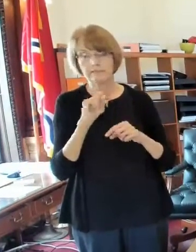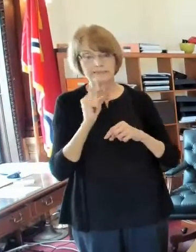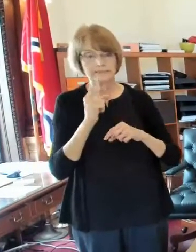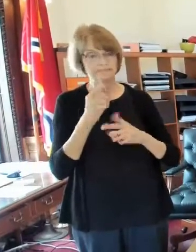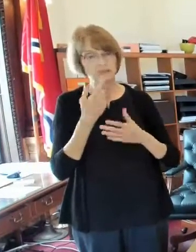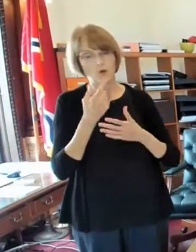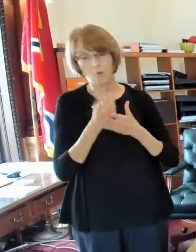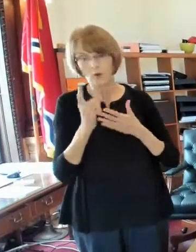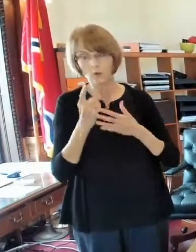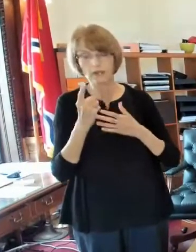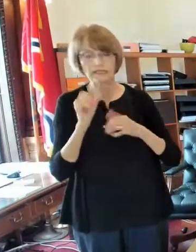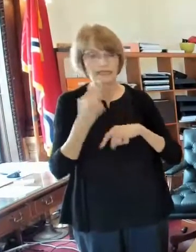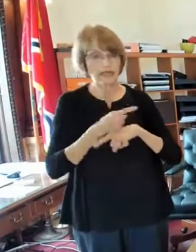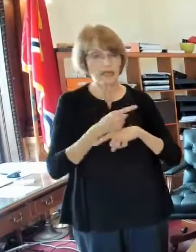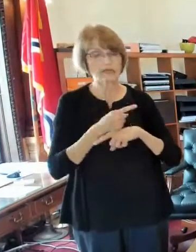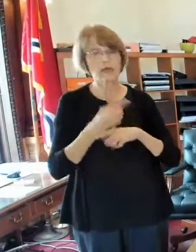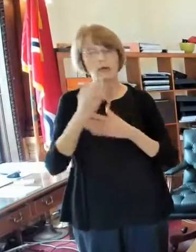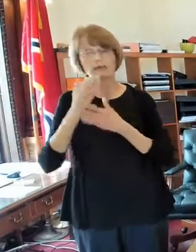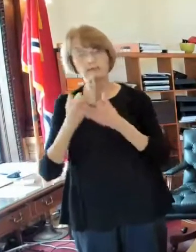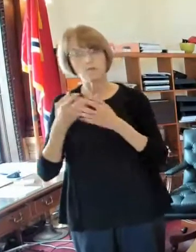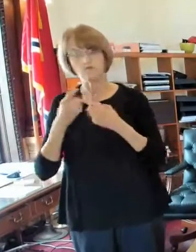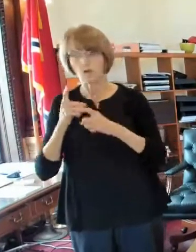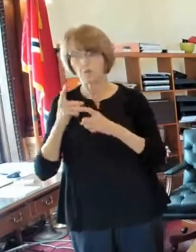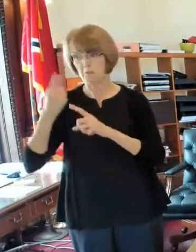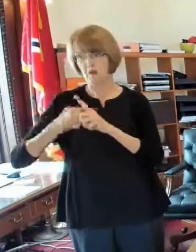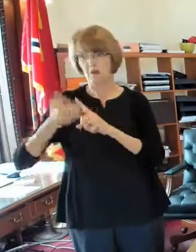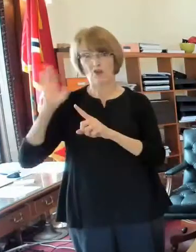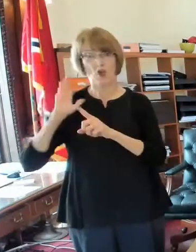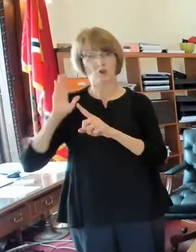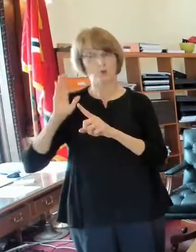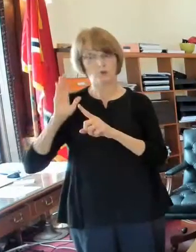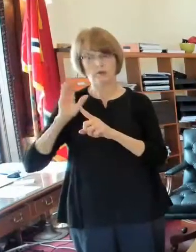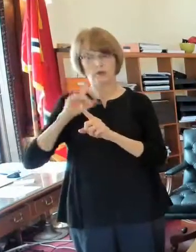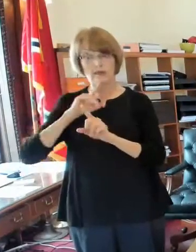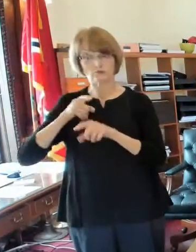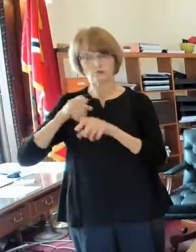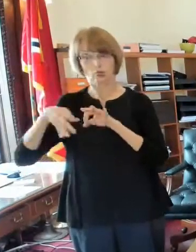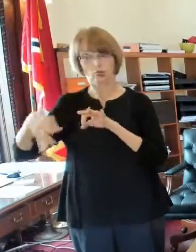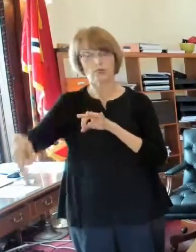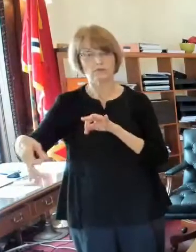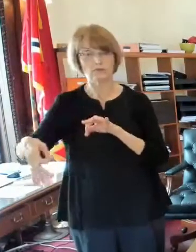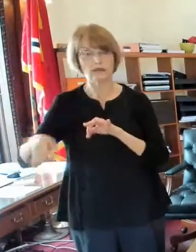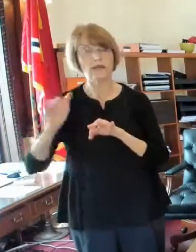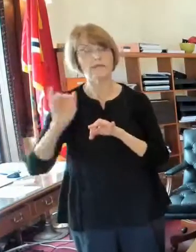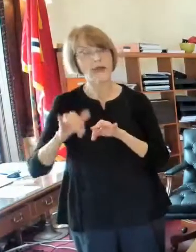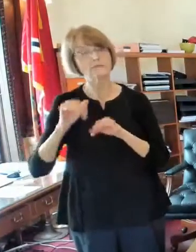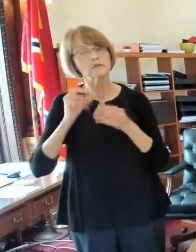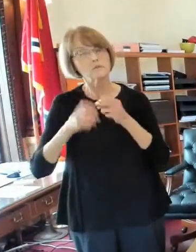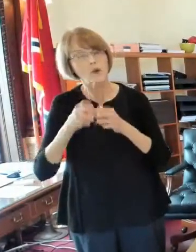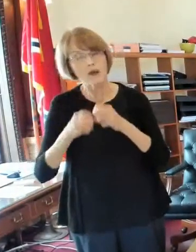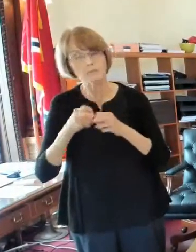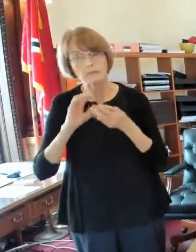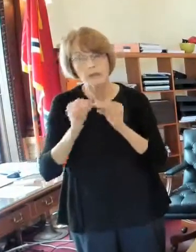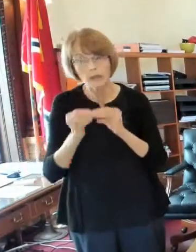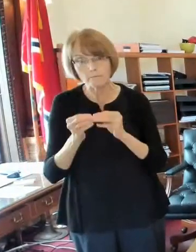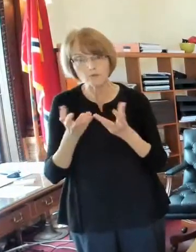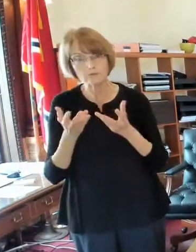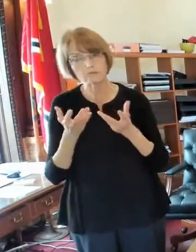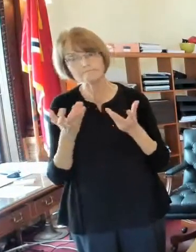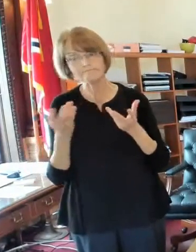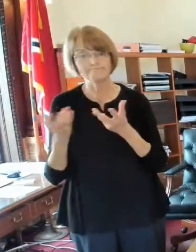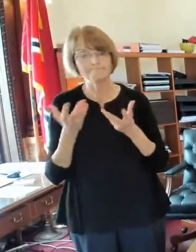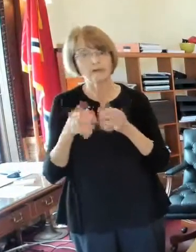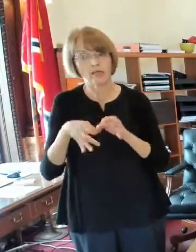So this is all part of the reporting issue. And what we do know is that the positive cases that we